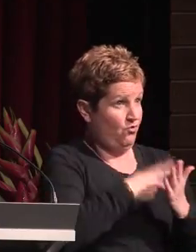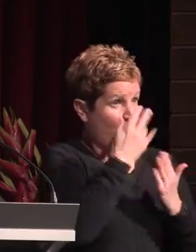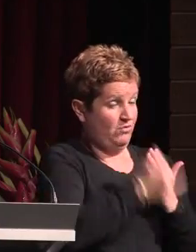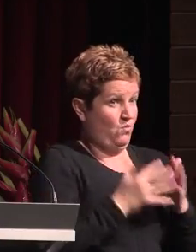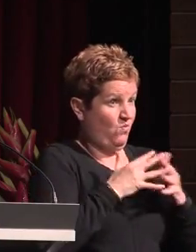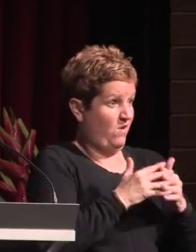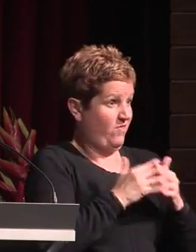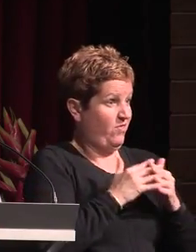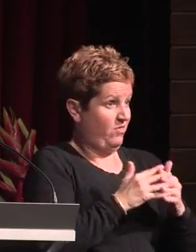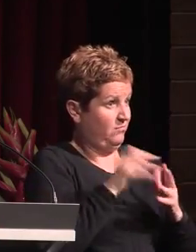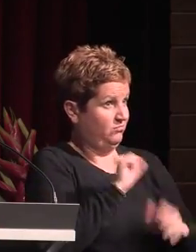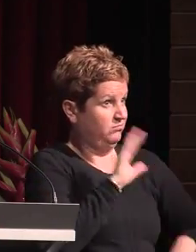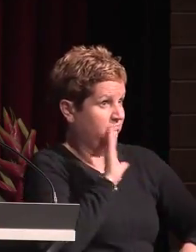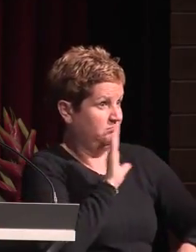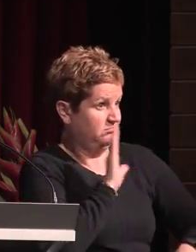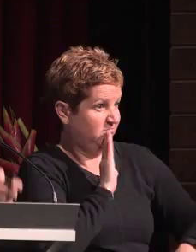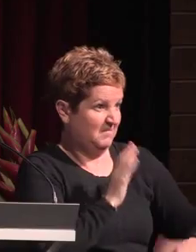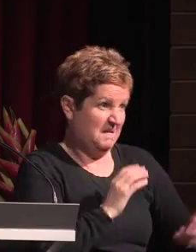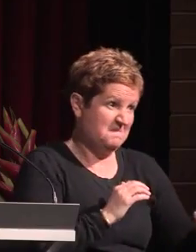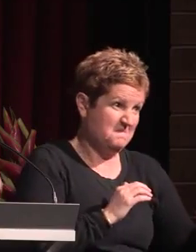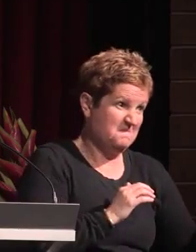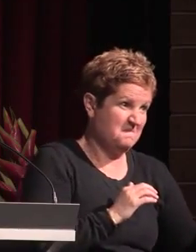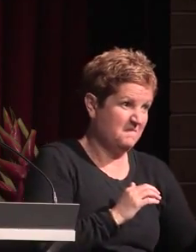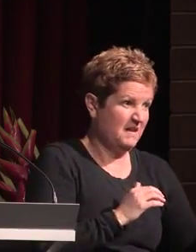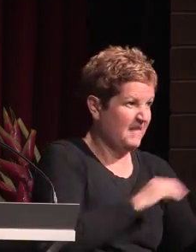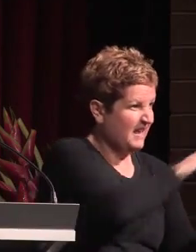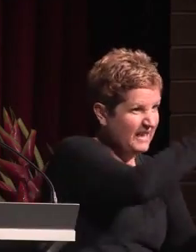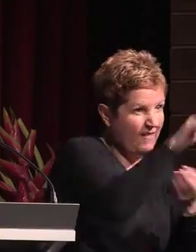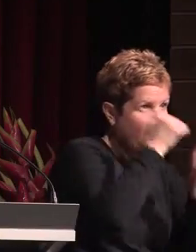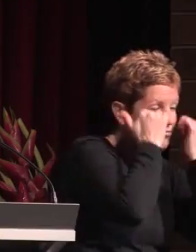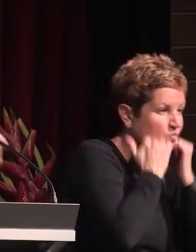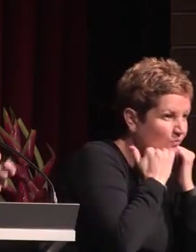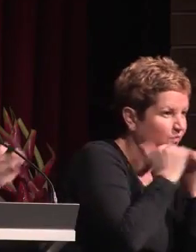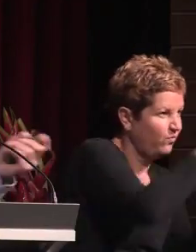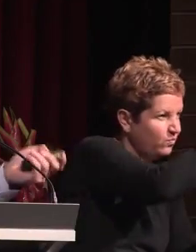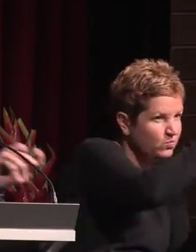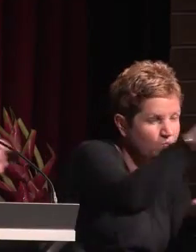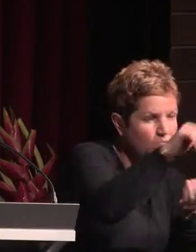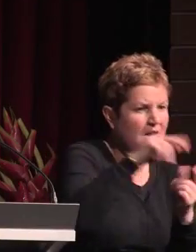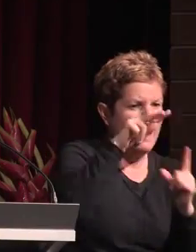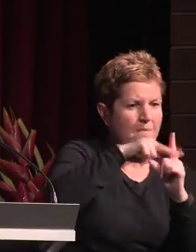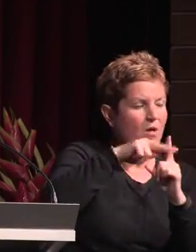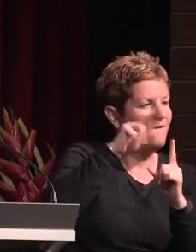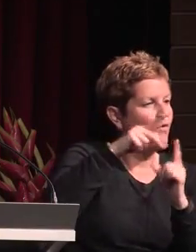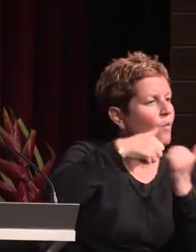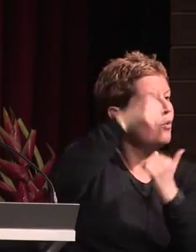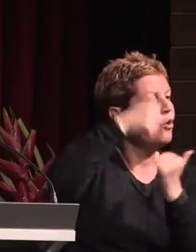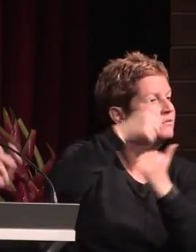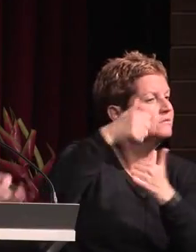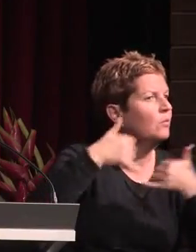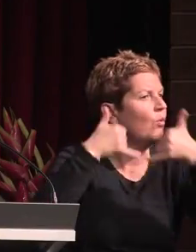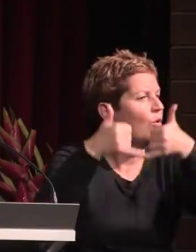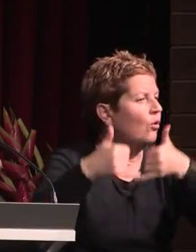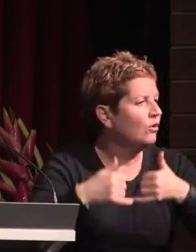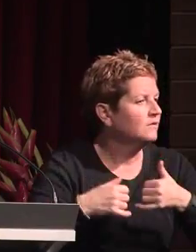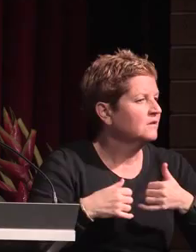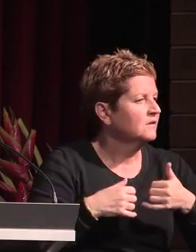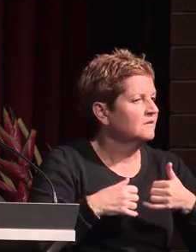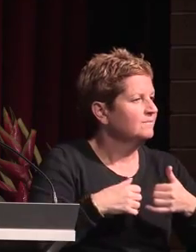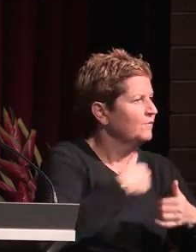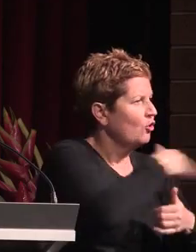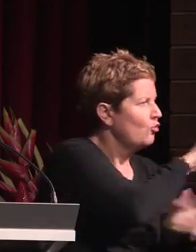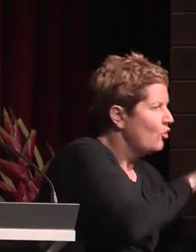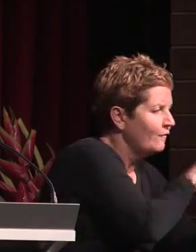about, then try and gather that evidence, and maybe apply for awards, go to conferences to talk about